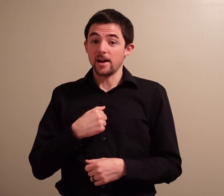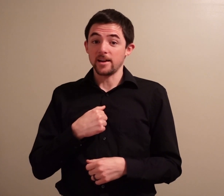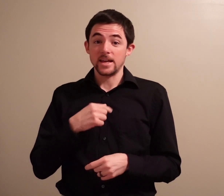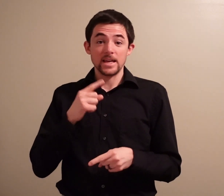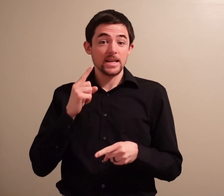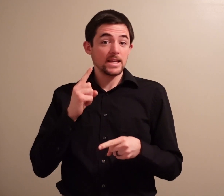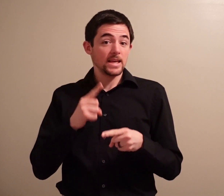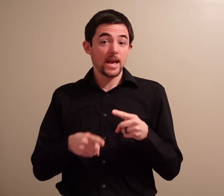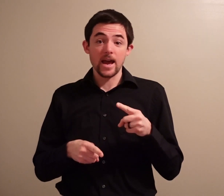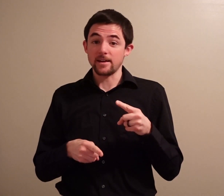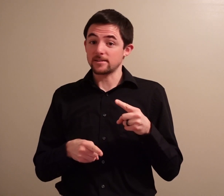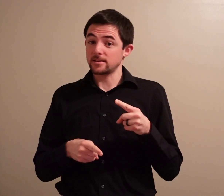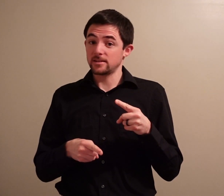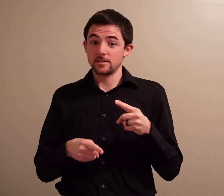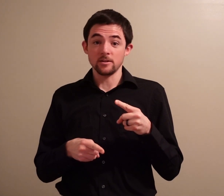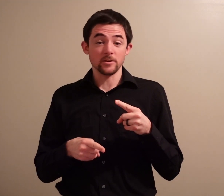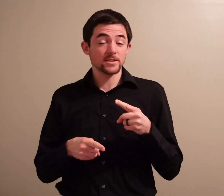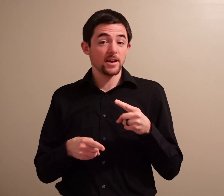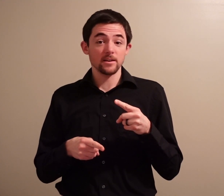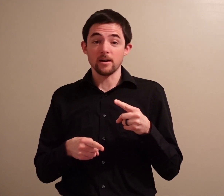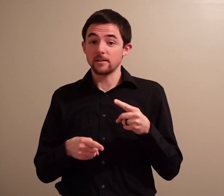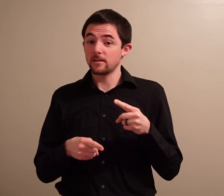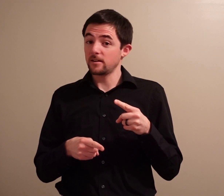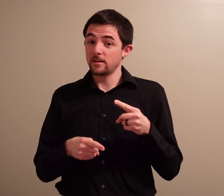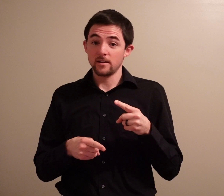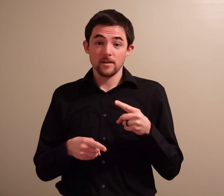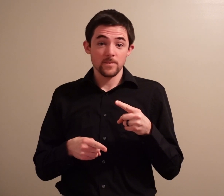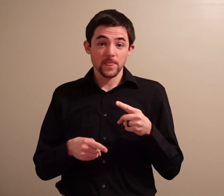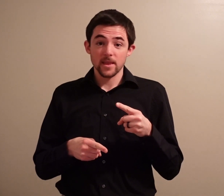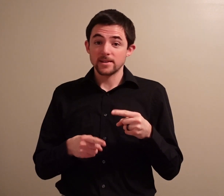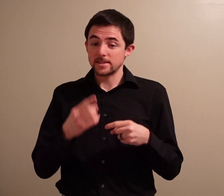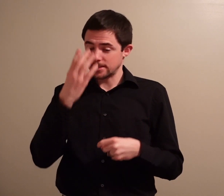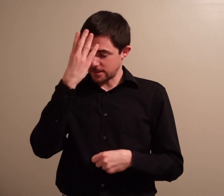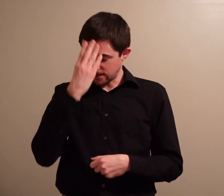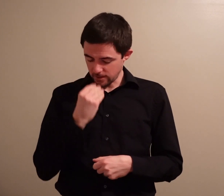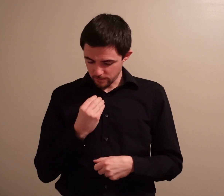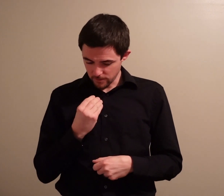I can't, notice the head nod, sleep.